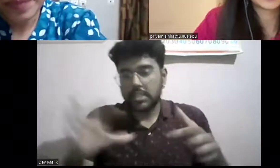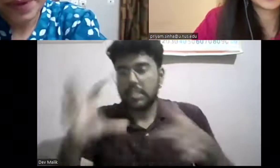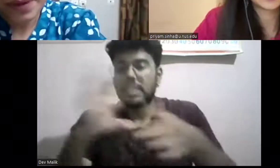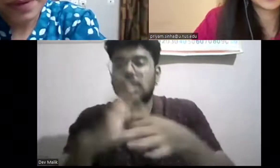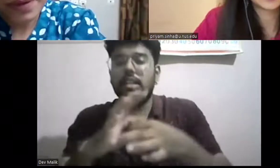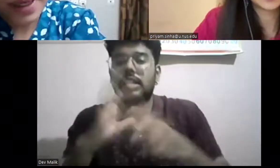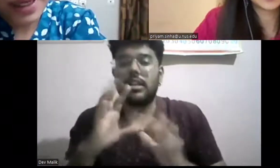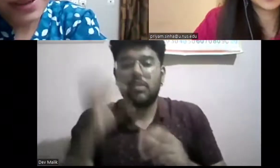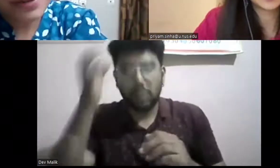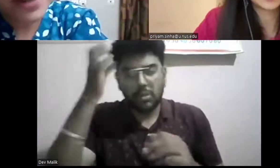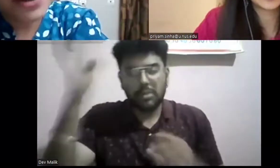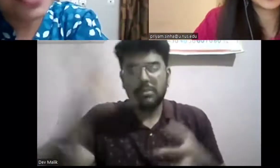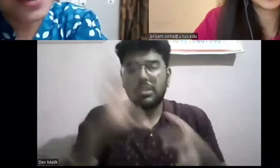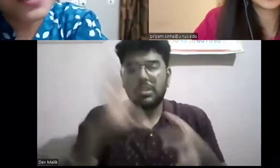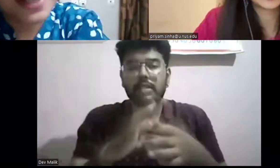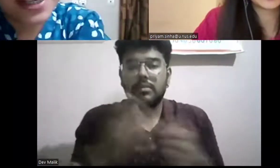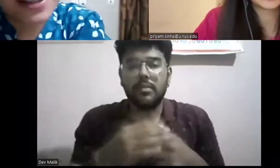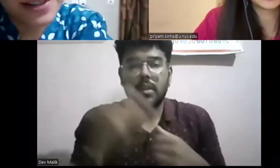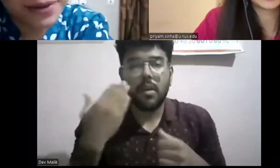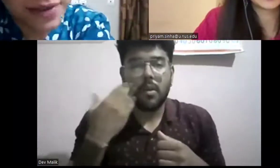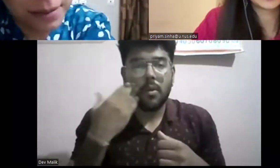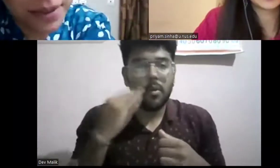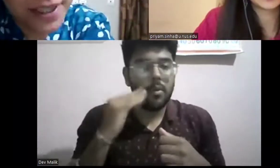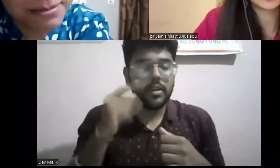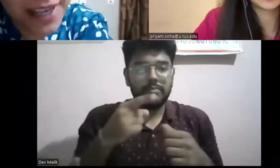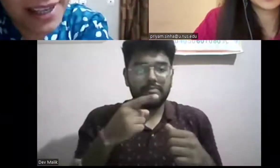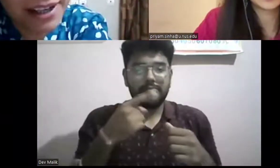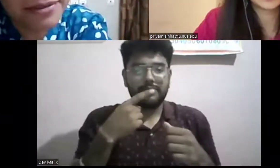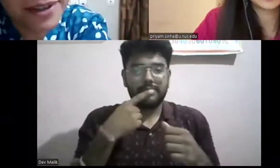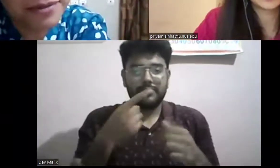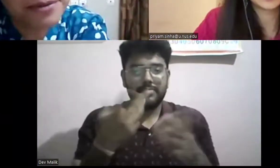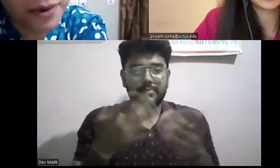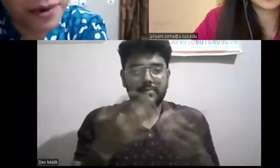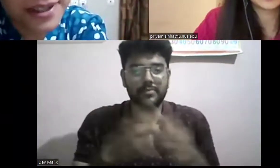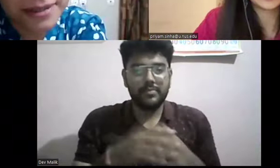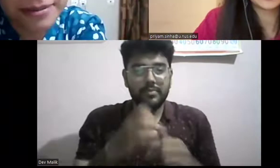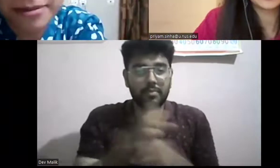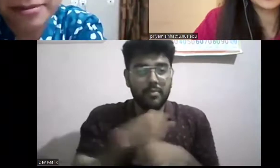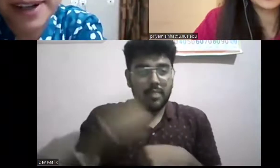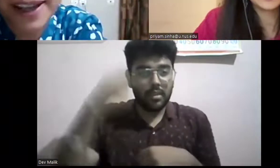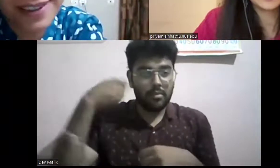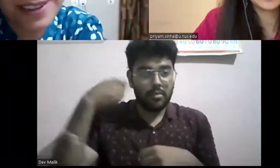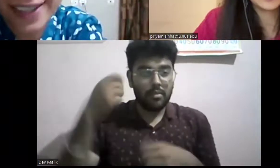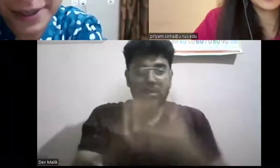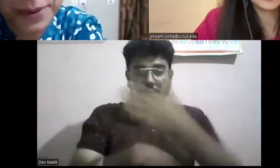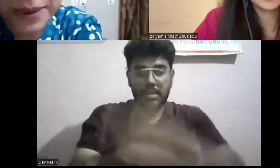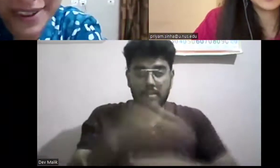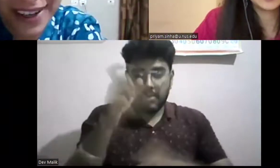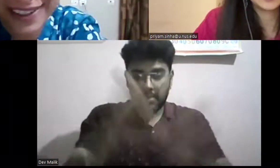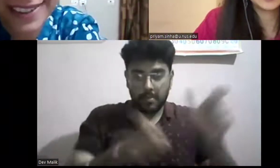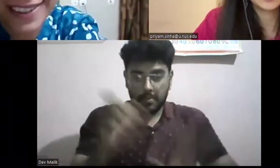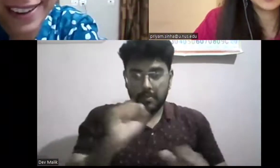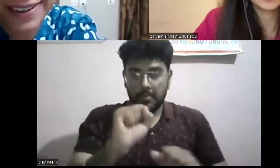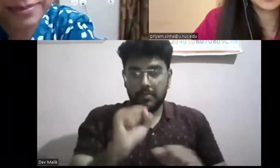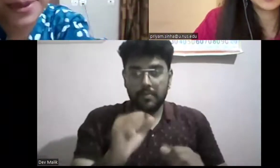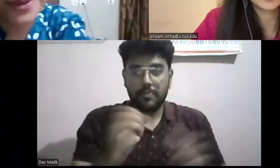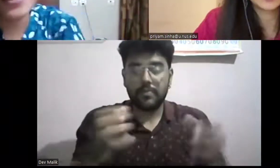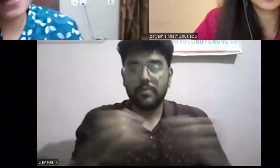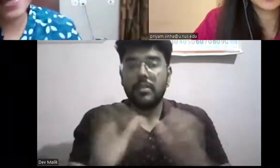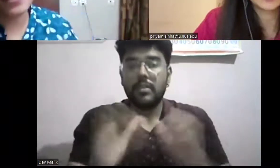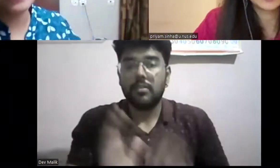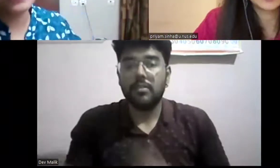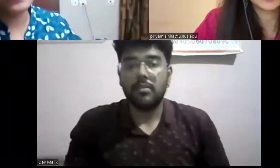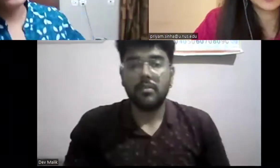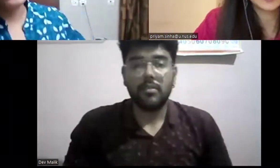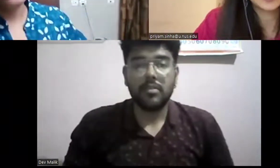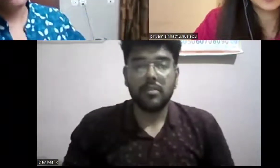question. I think when you are saying somebody is making a film for disabled people, I think that's not right there, because it